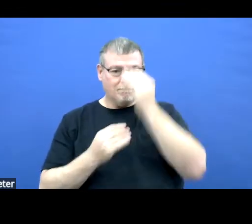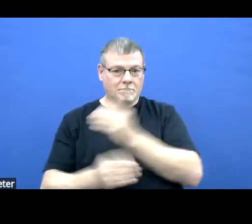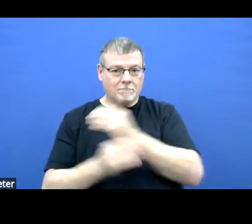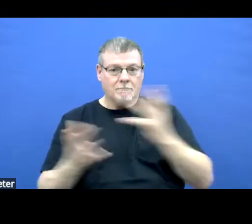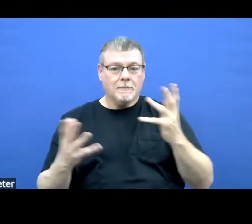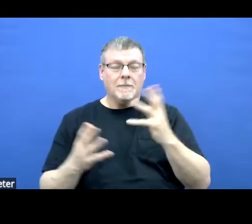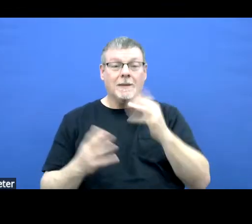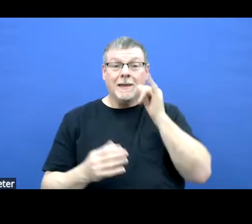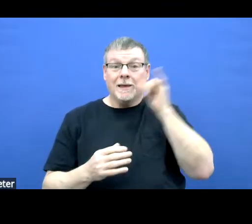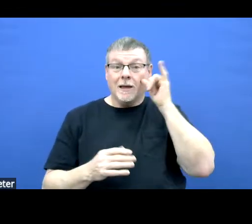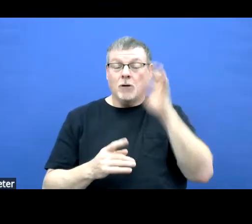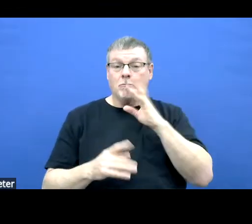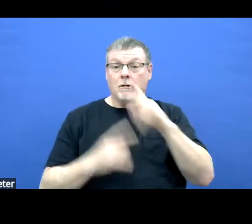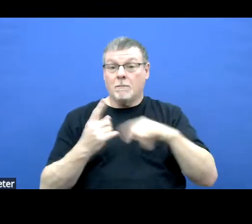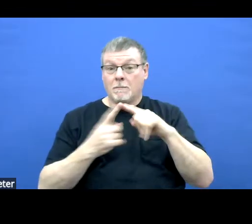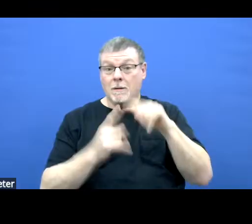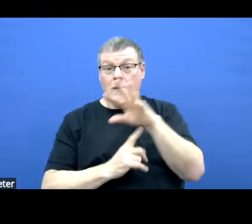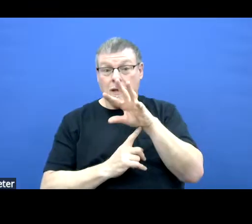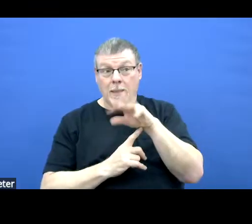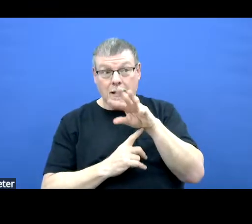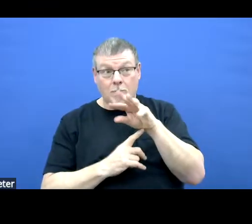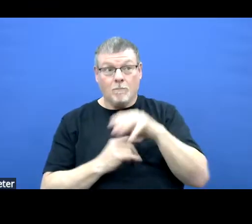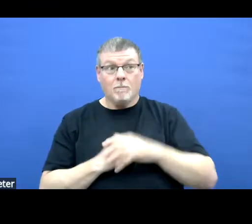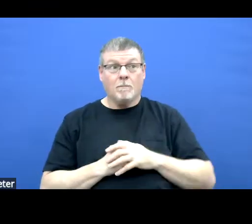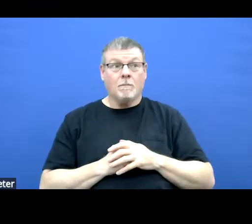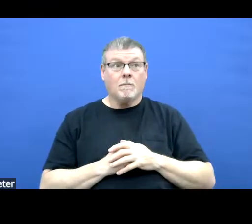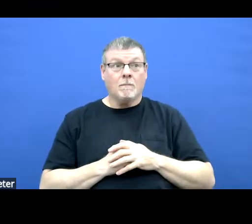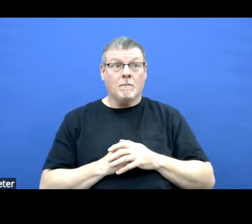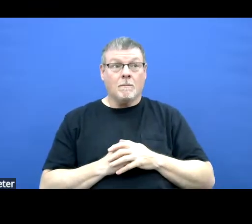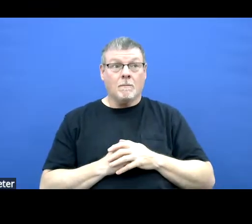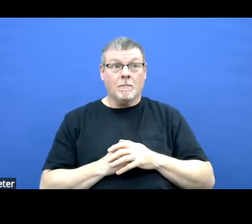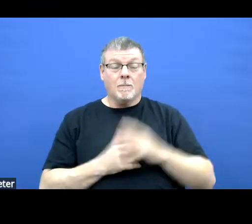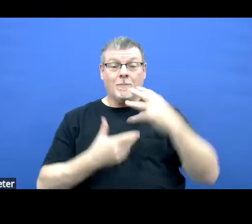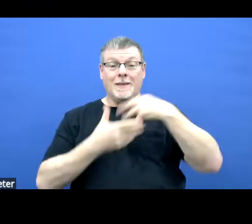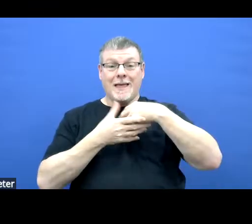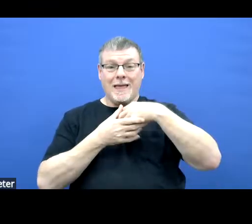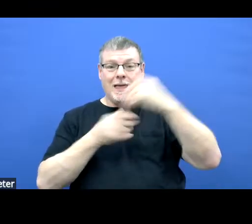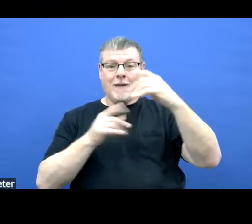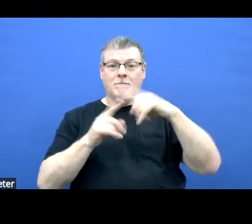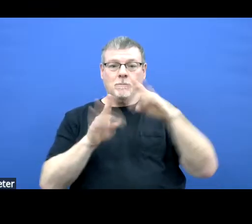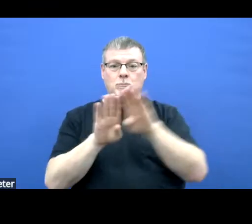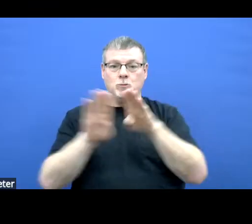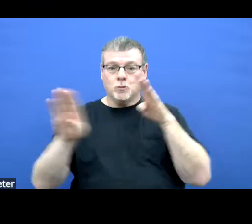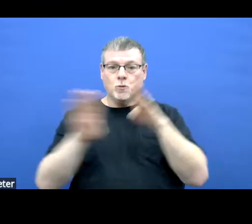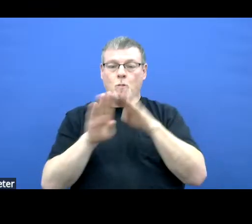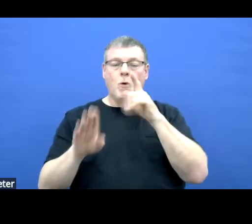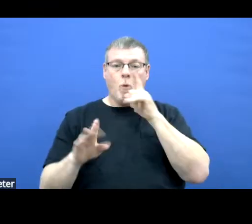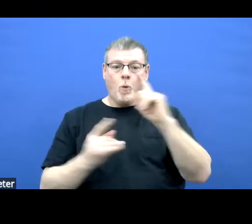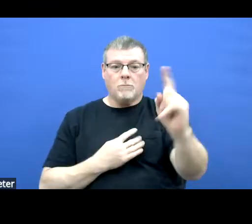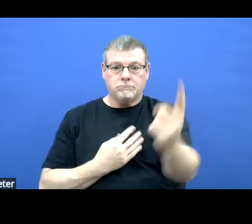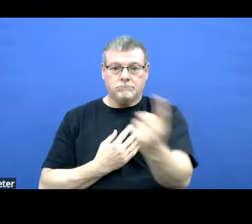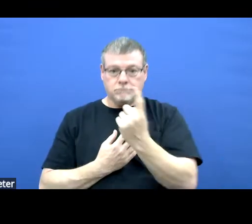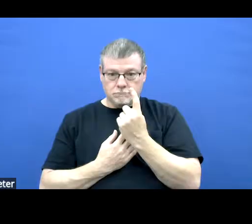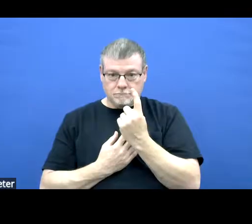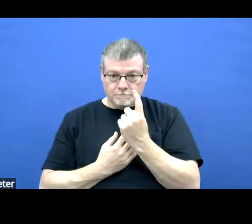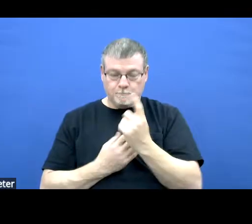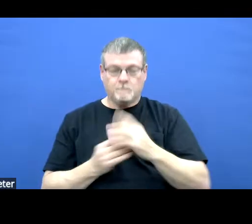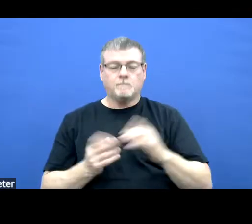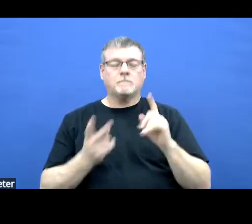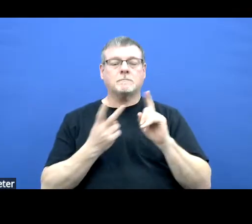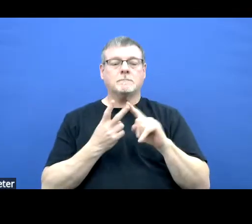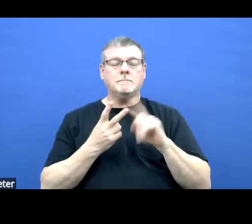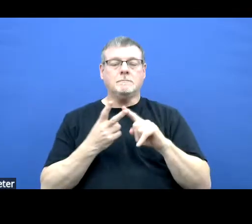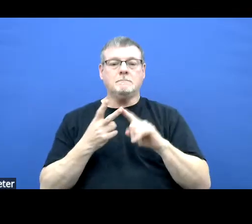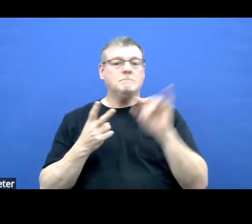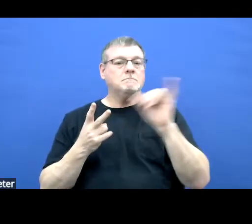about cameras, looking at out from doors so we can see who might be at a door. We were also